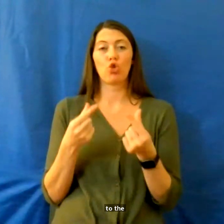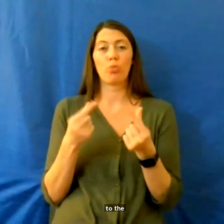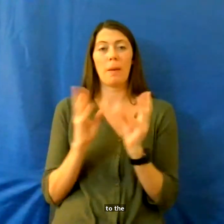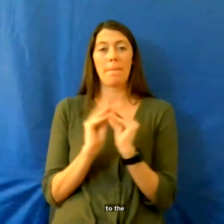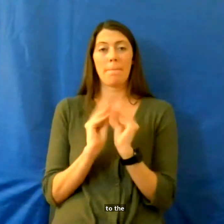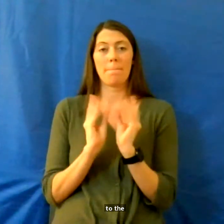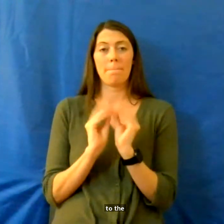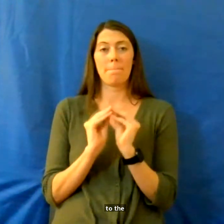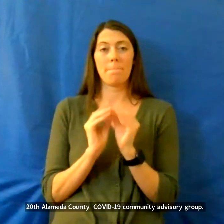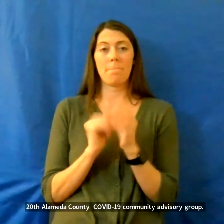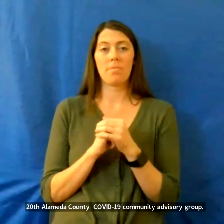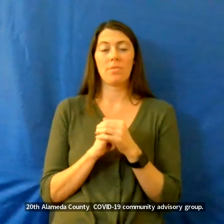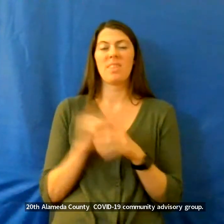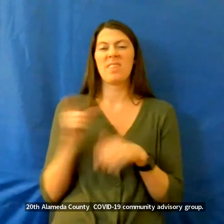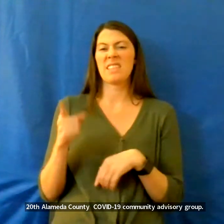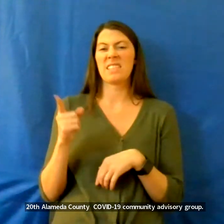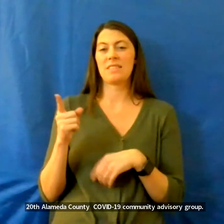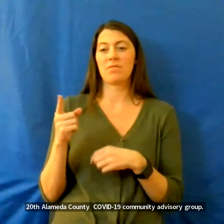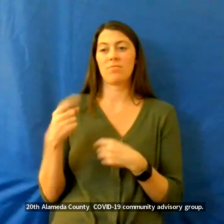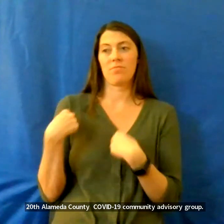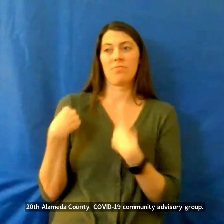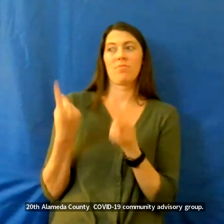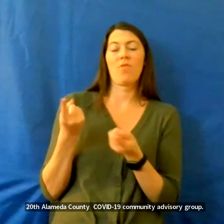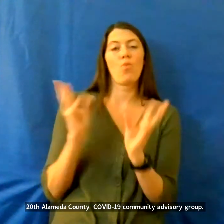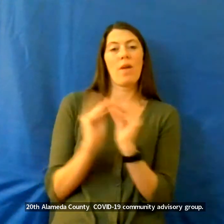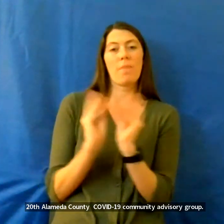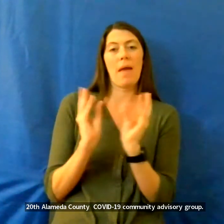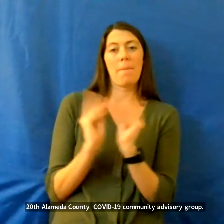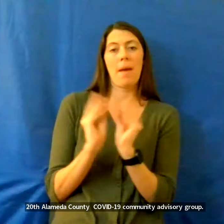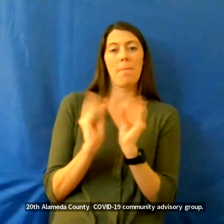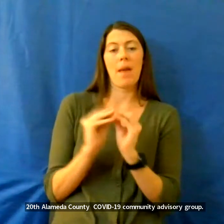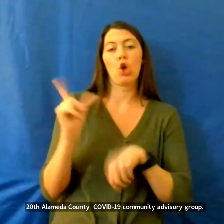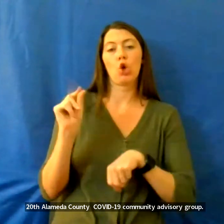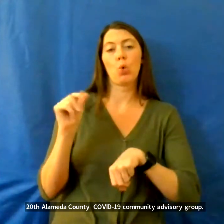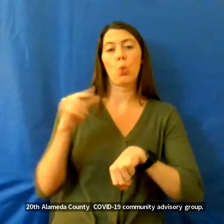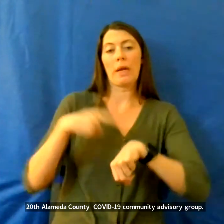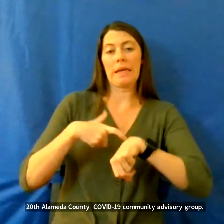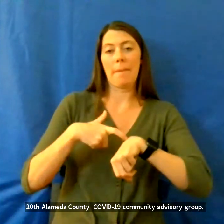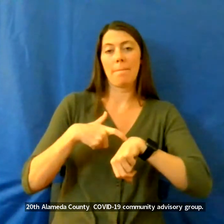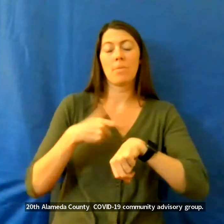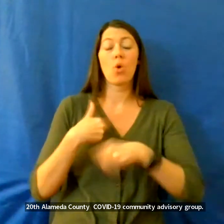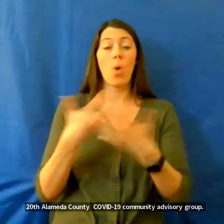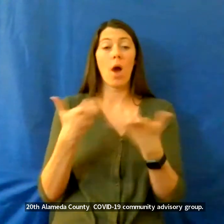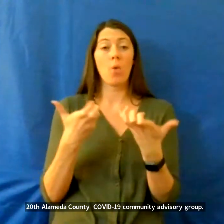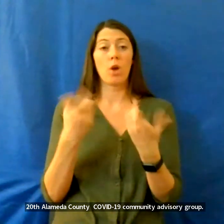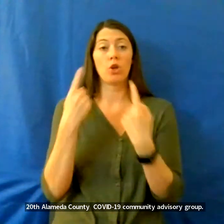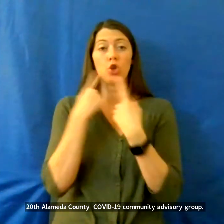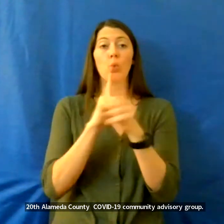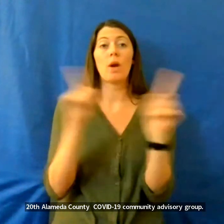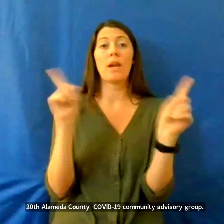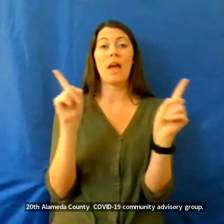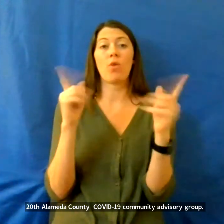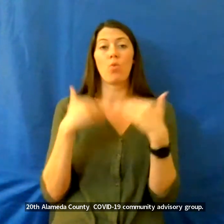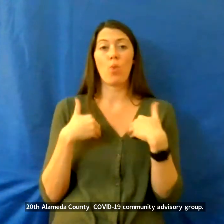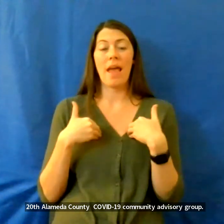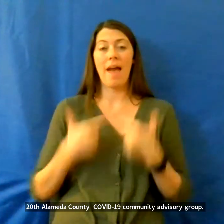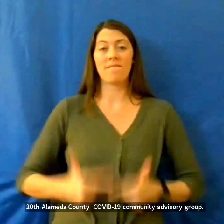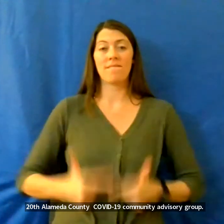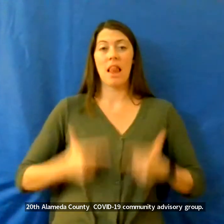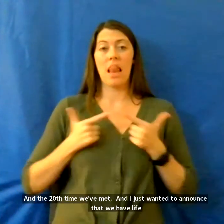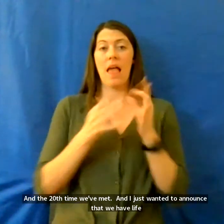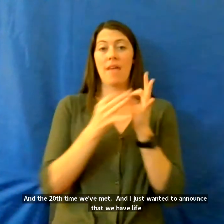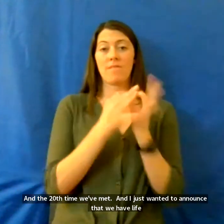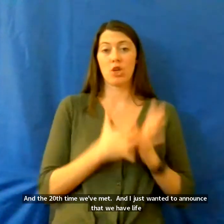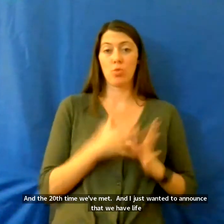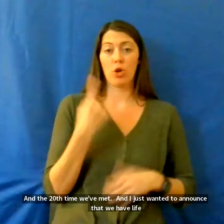the 20th time we've met. And I just wanted to announce that we have live interpretation in